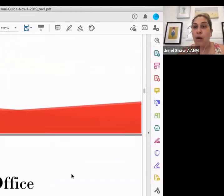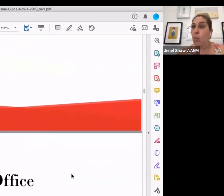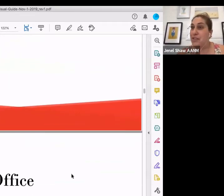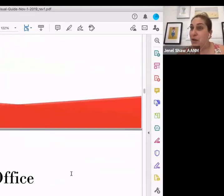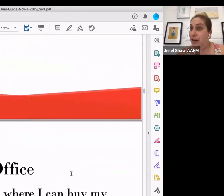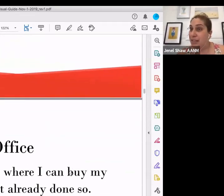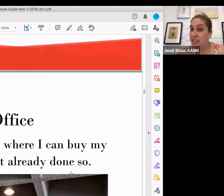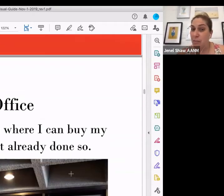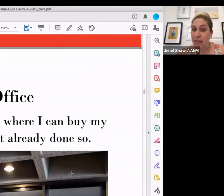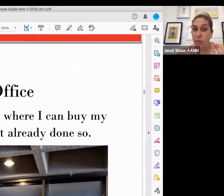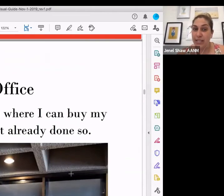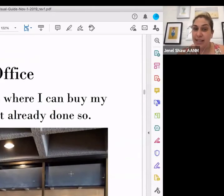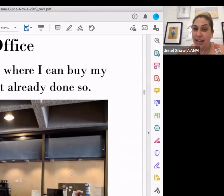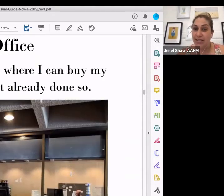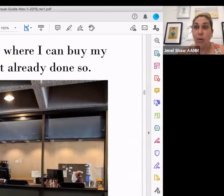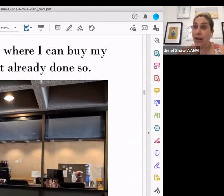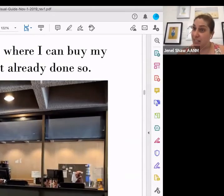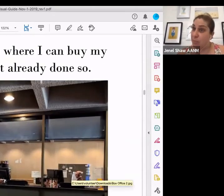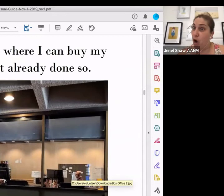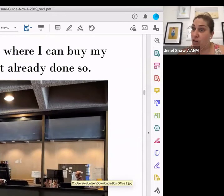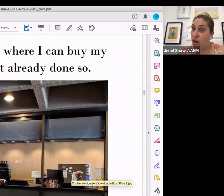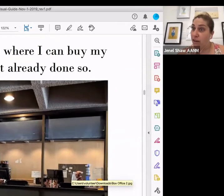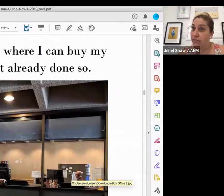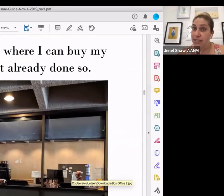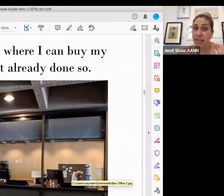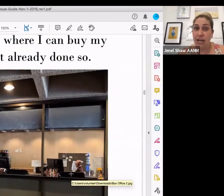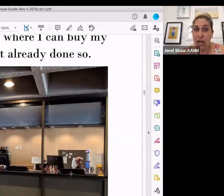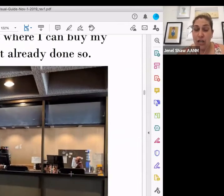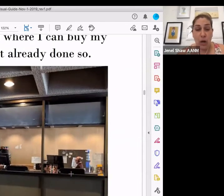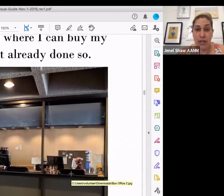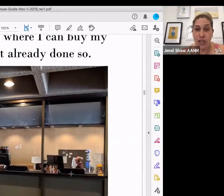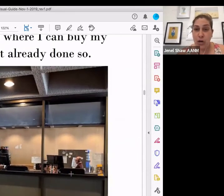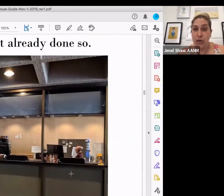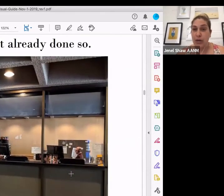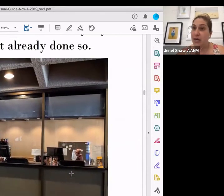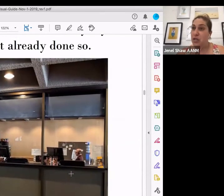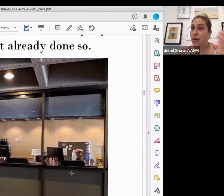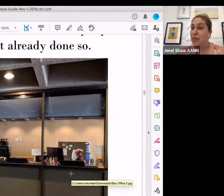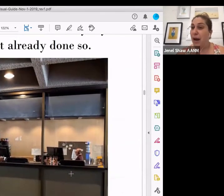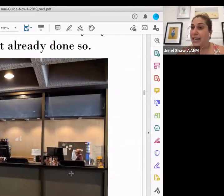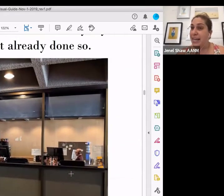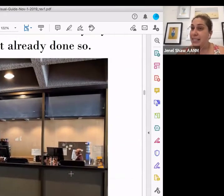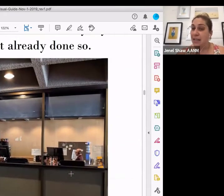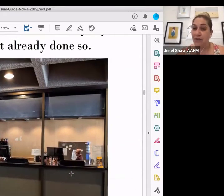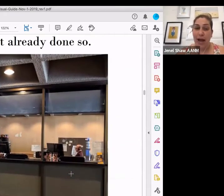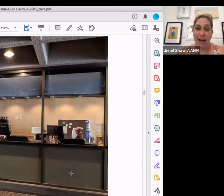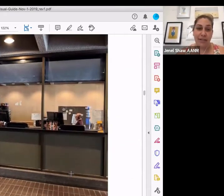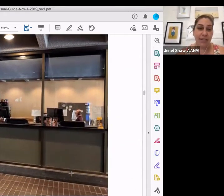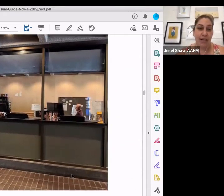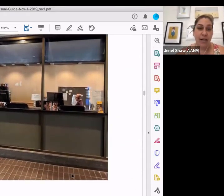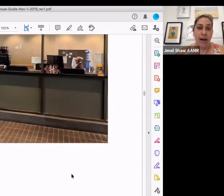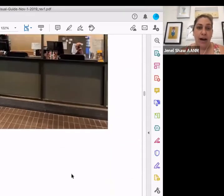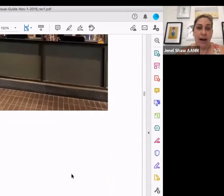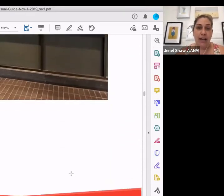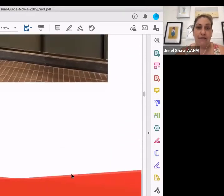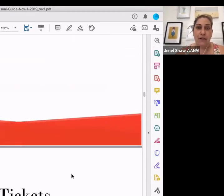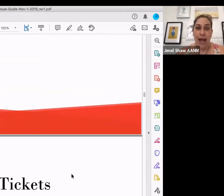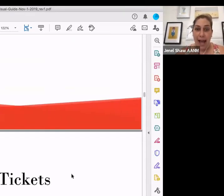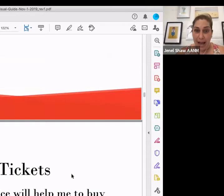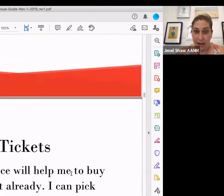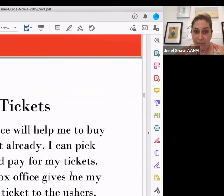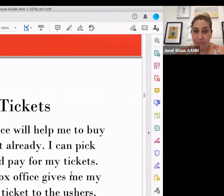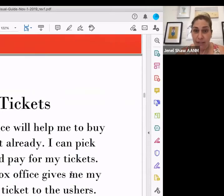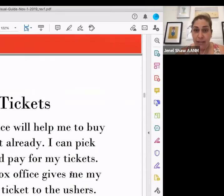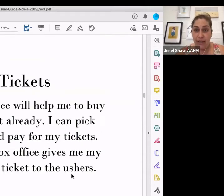space. Once you get into space, what's next? Well, it's the box office. So it shows you, here's where you buy tickets if you haven't. If